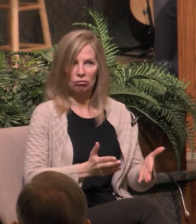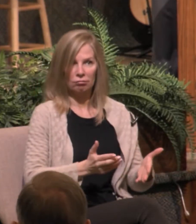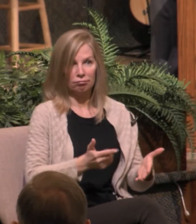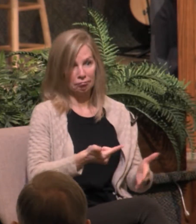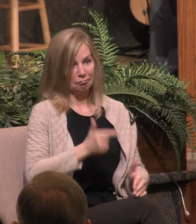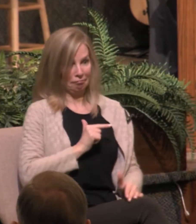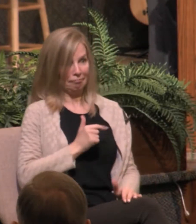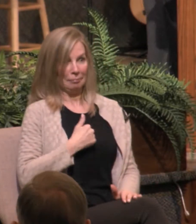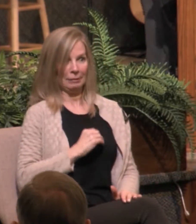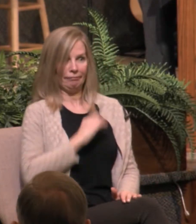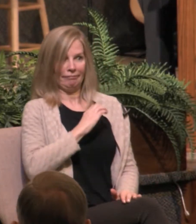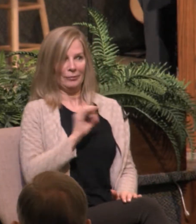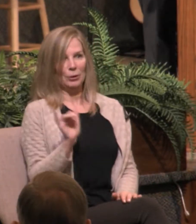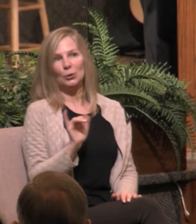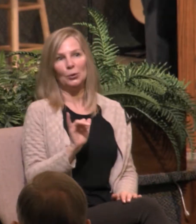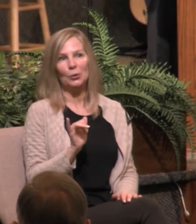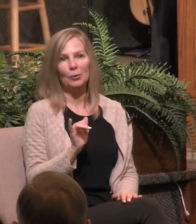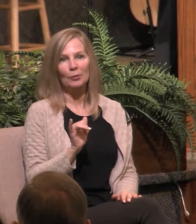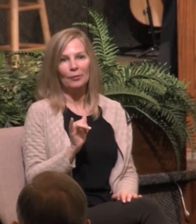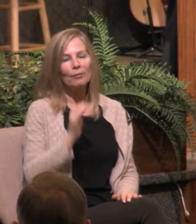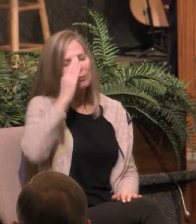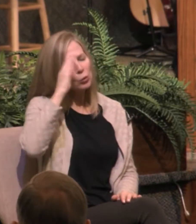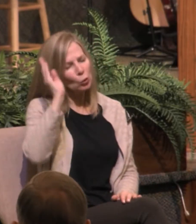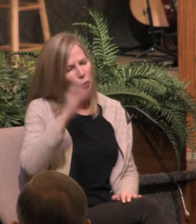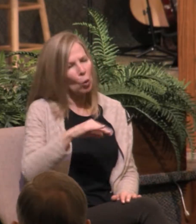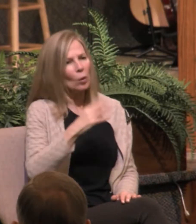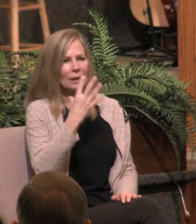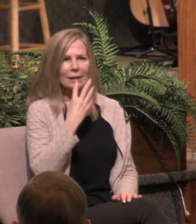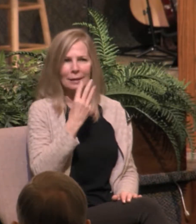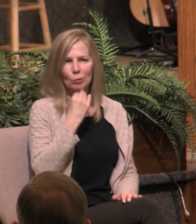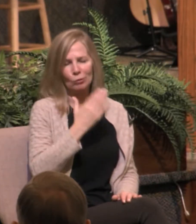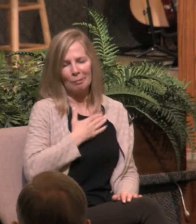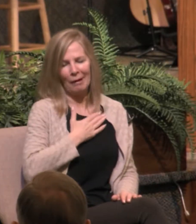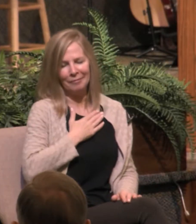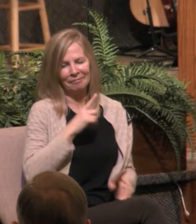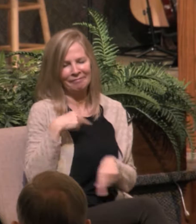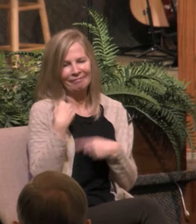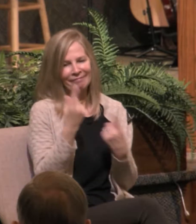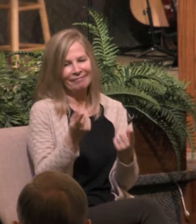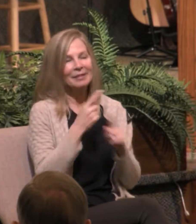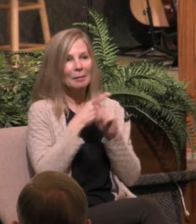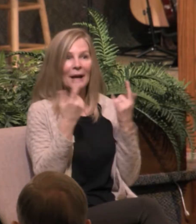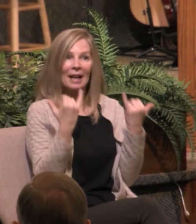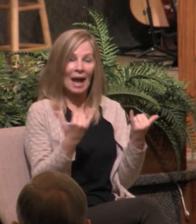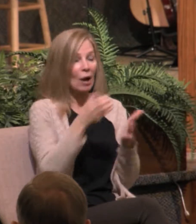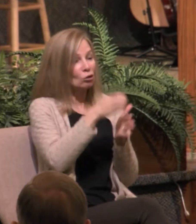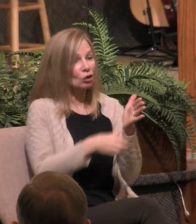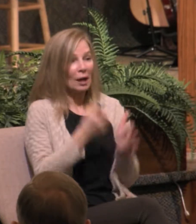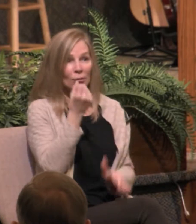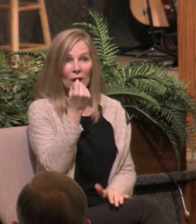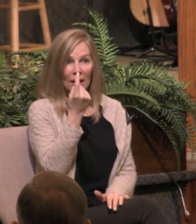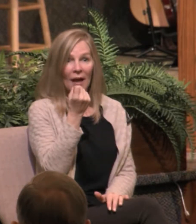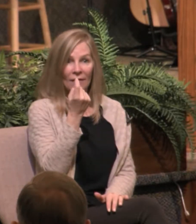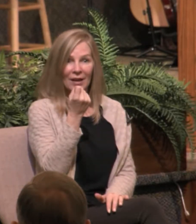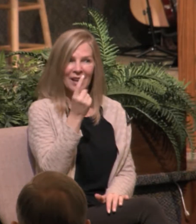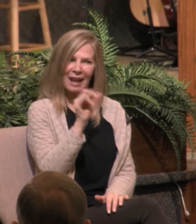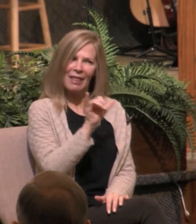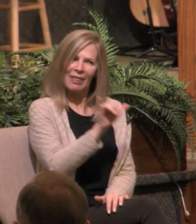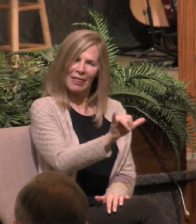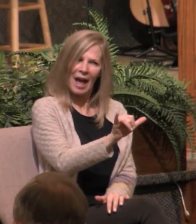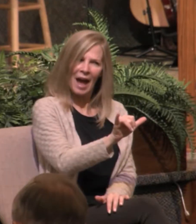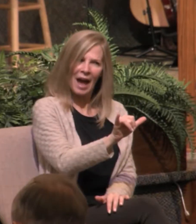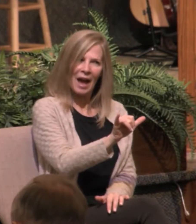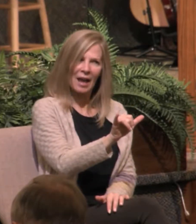know, when I have the opportunity to teach, I've just been teaching verse by verse through Hebrews. We're in Hebrews chapter 11, and Hebrews chapter 11 is really